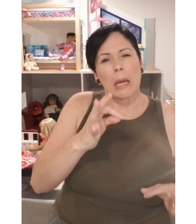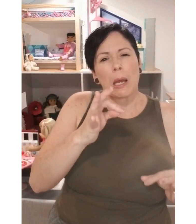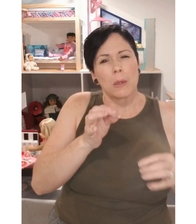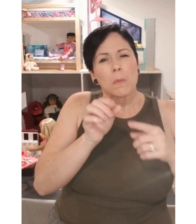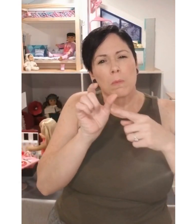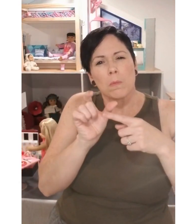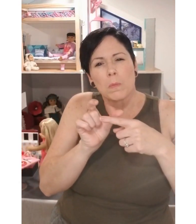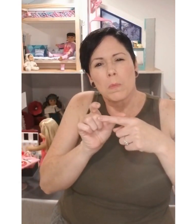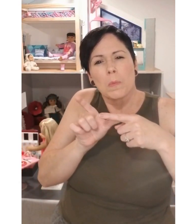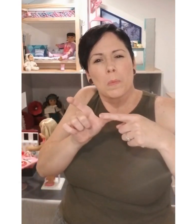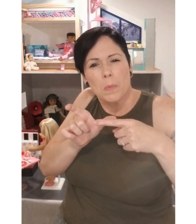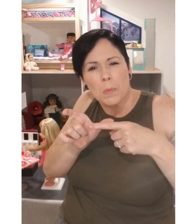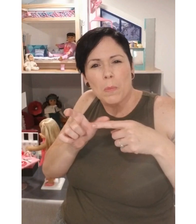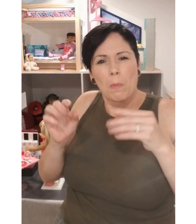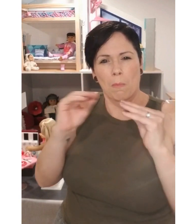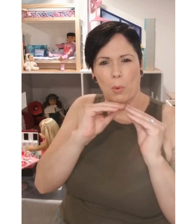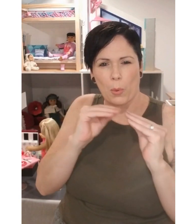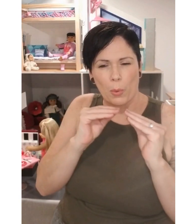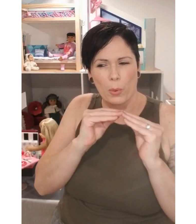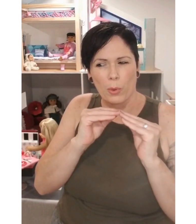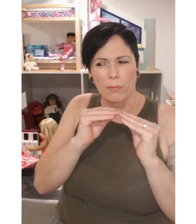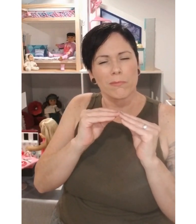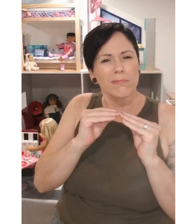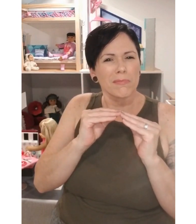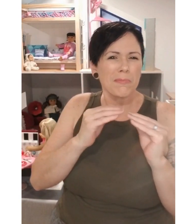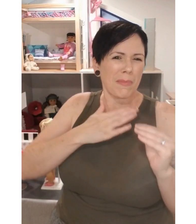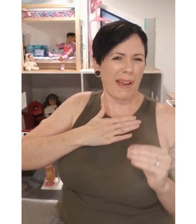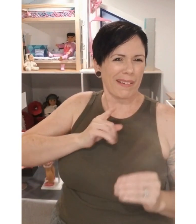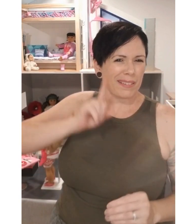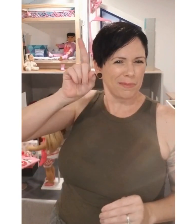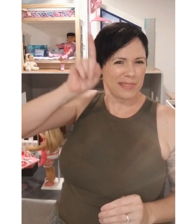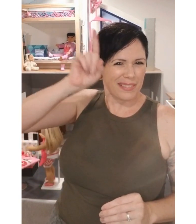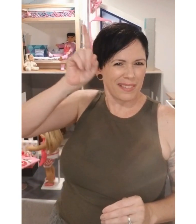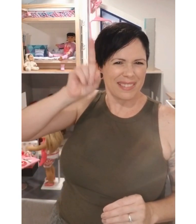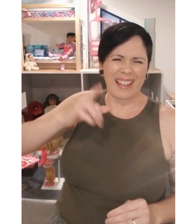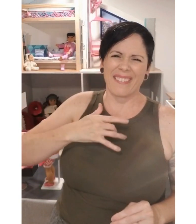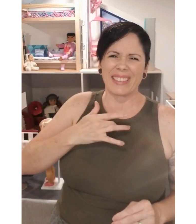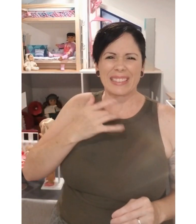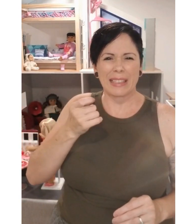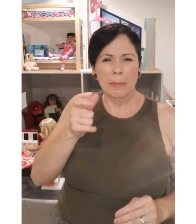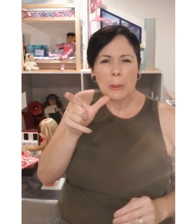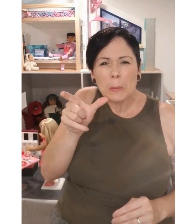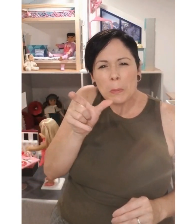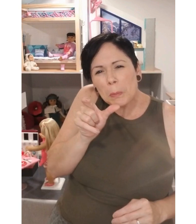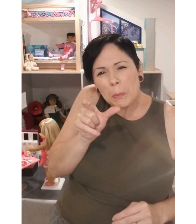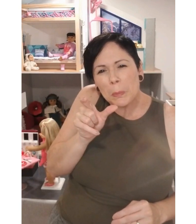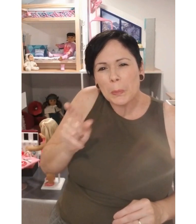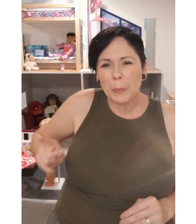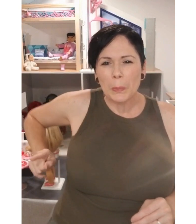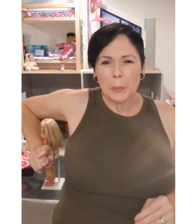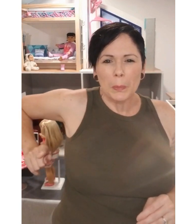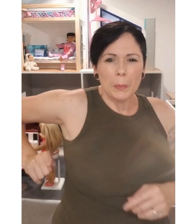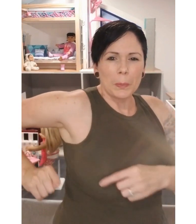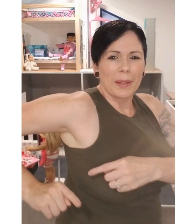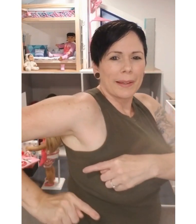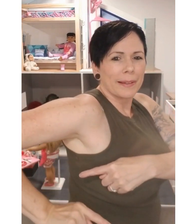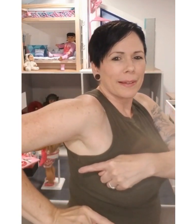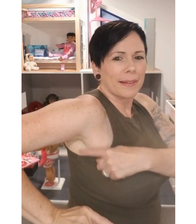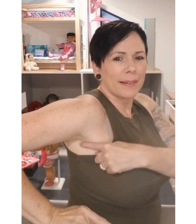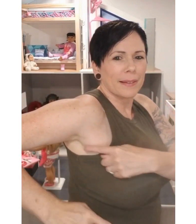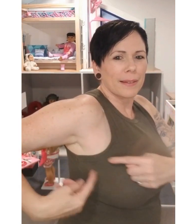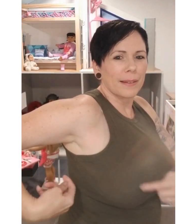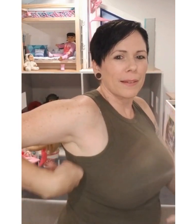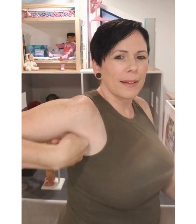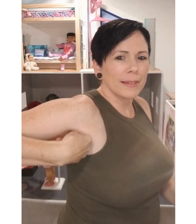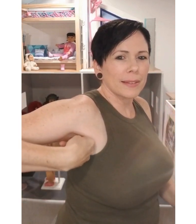little short, and it makes the dolls feel a tiny bit precarious, even though they haven't fallen off. If I had it to do over again, I would make them longer. So